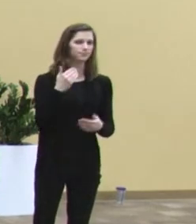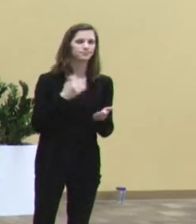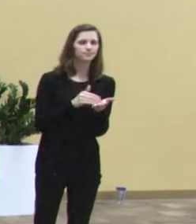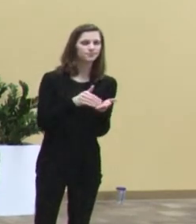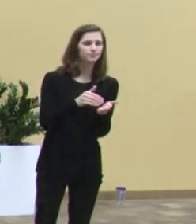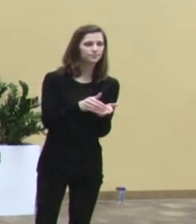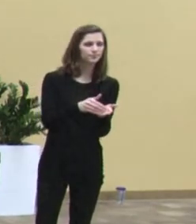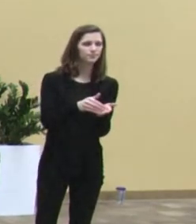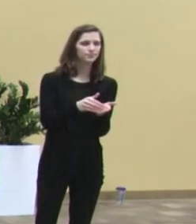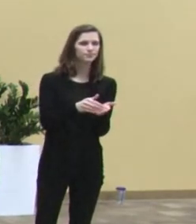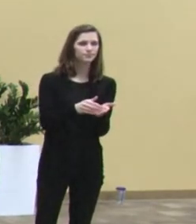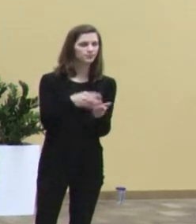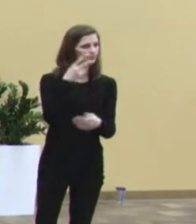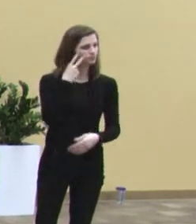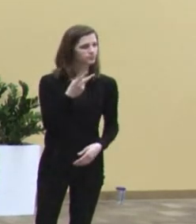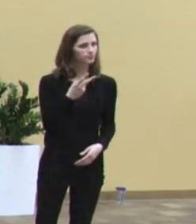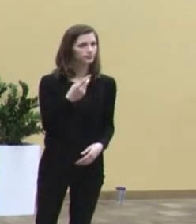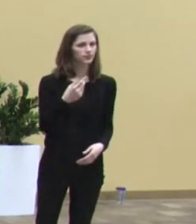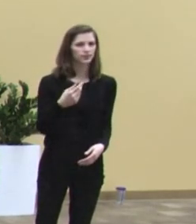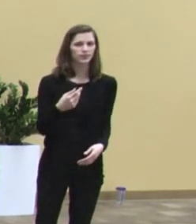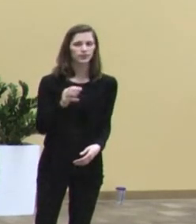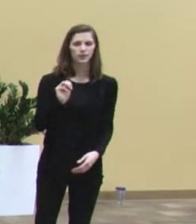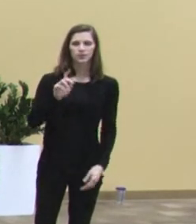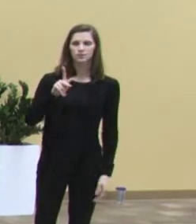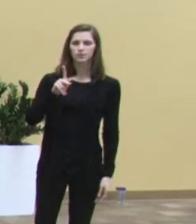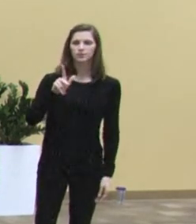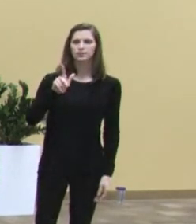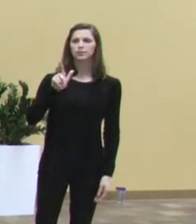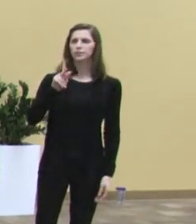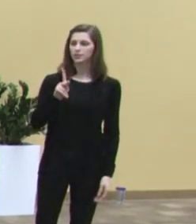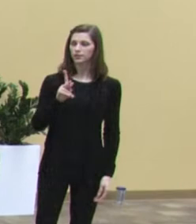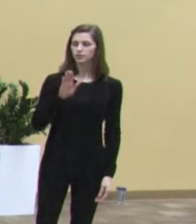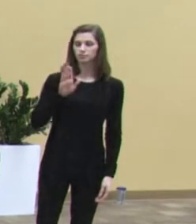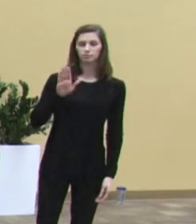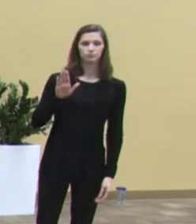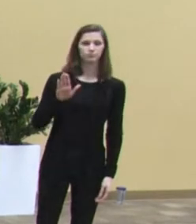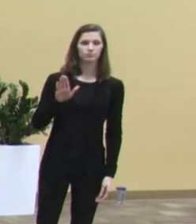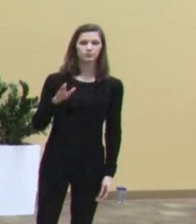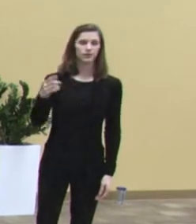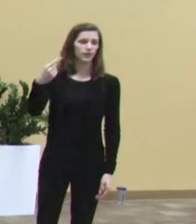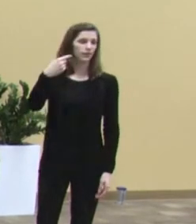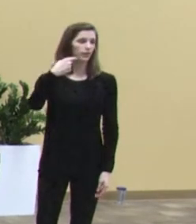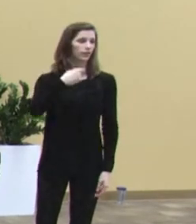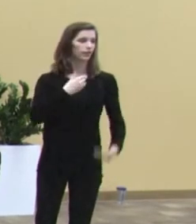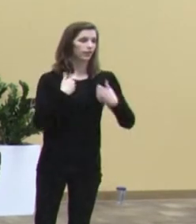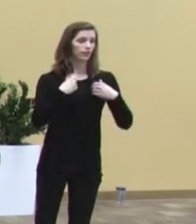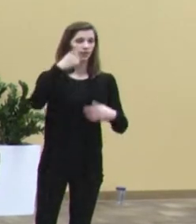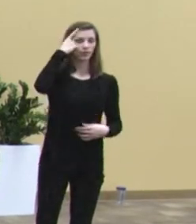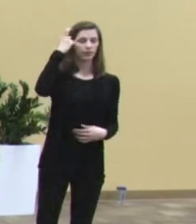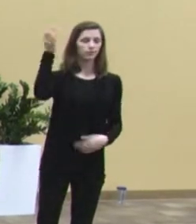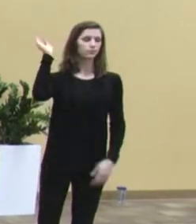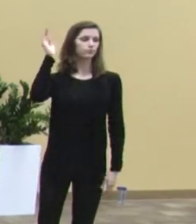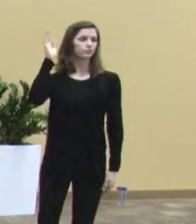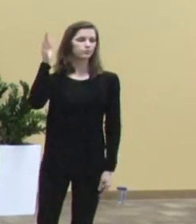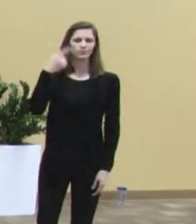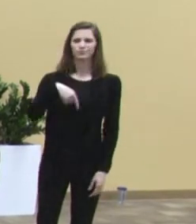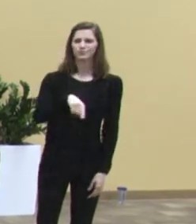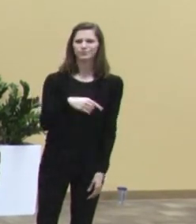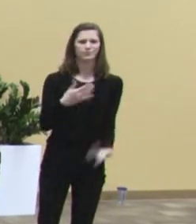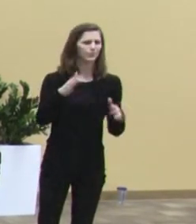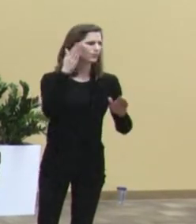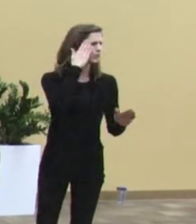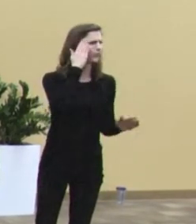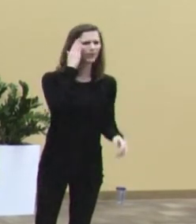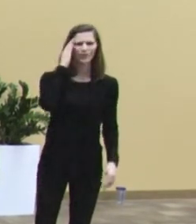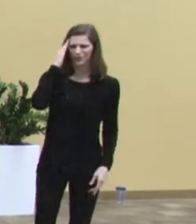the I Have a Dream speech. And you're very familiar with that speech. And that's a speech that's